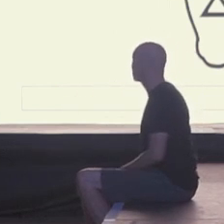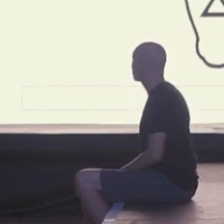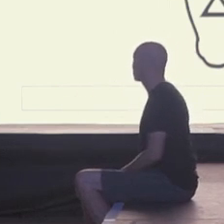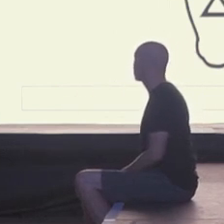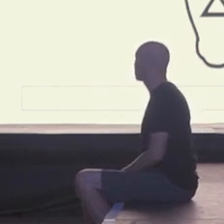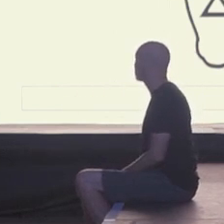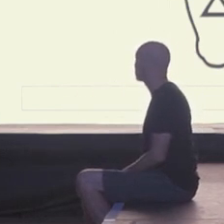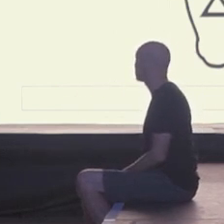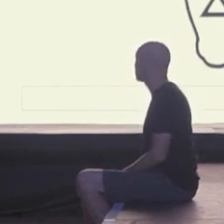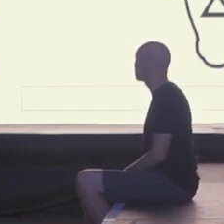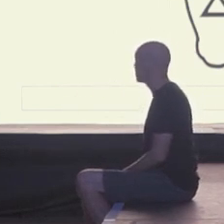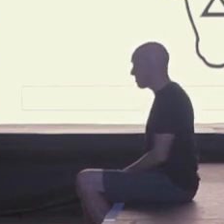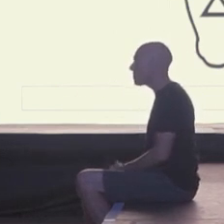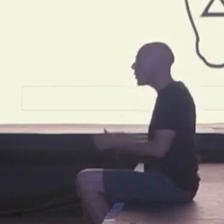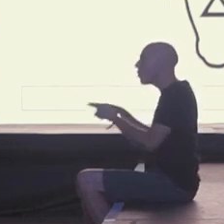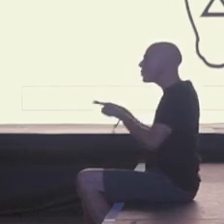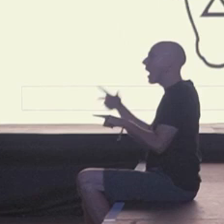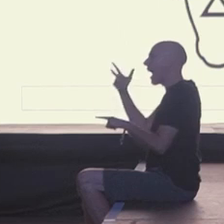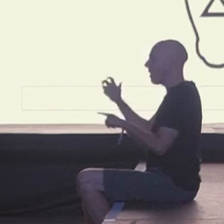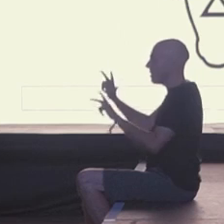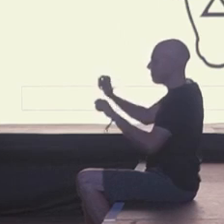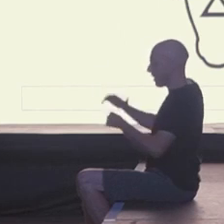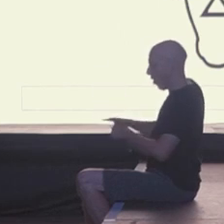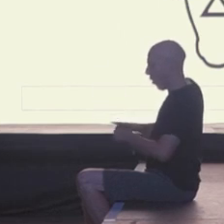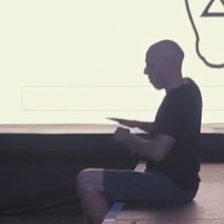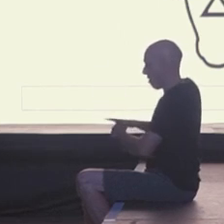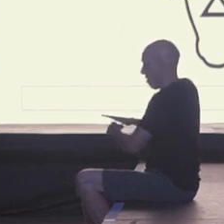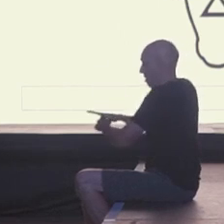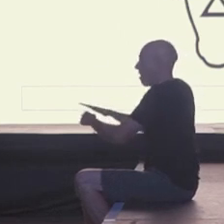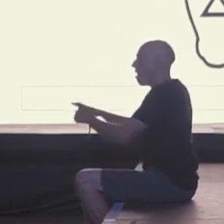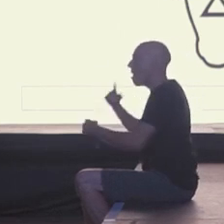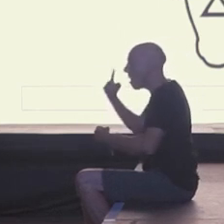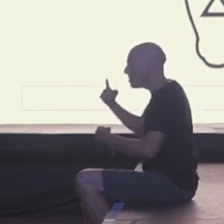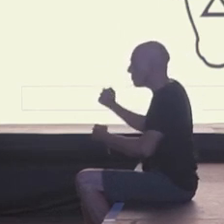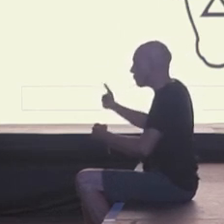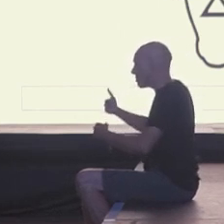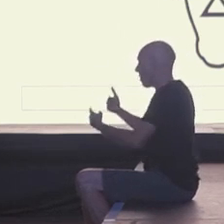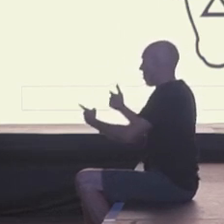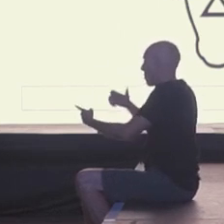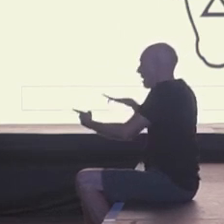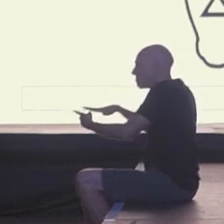also the local groups or hubs. So we have hubs in like London, Bristol, Manchester,